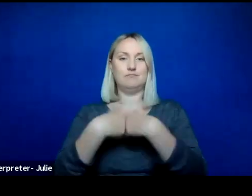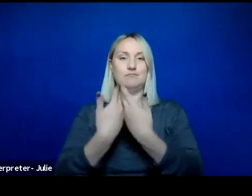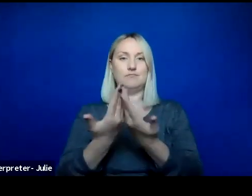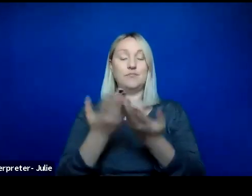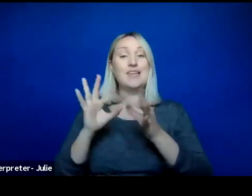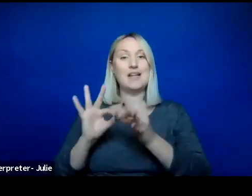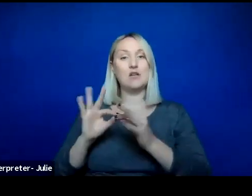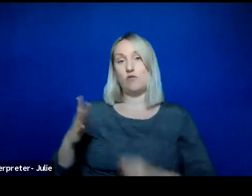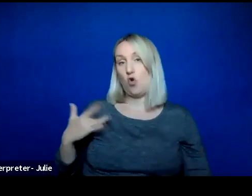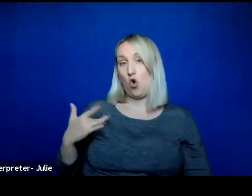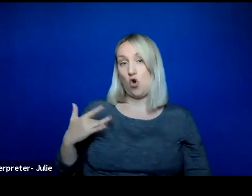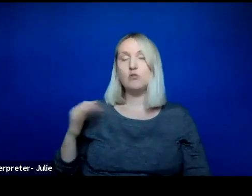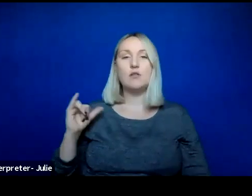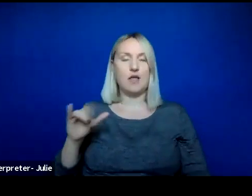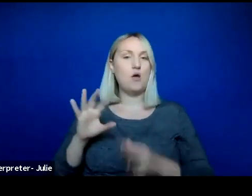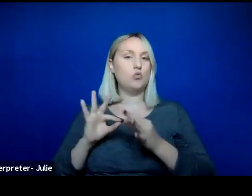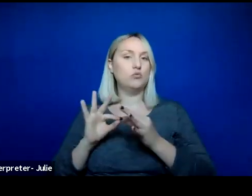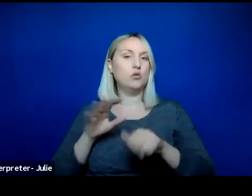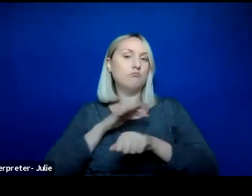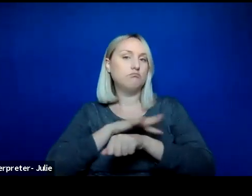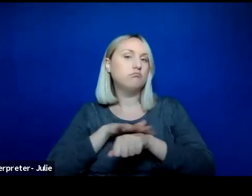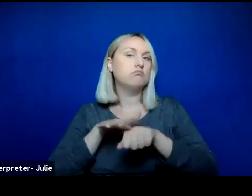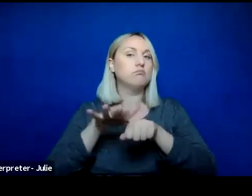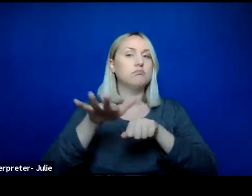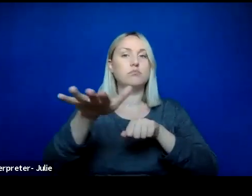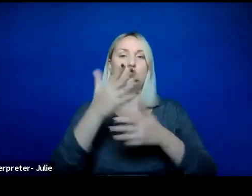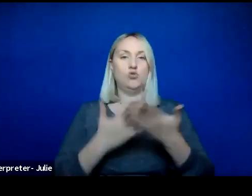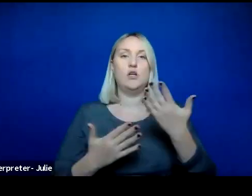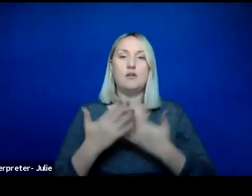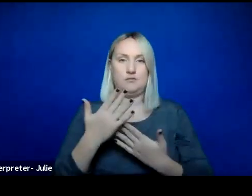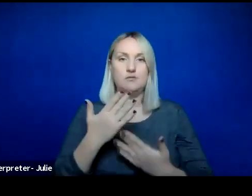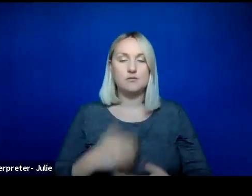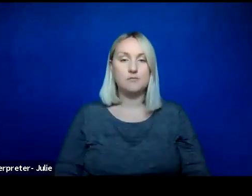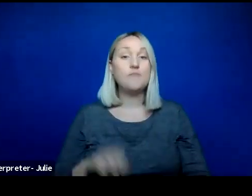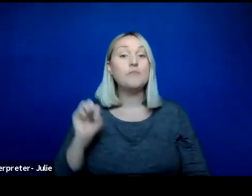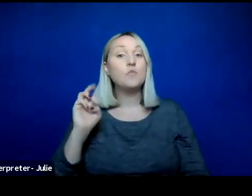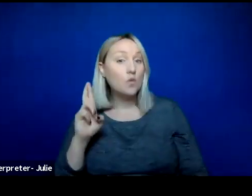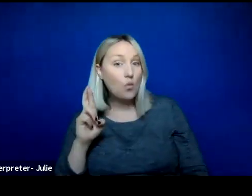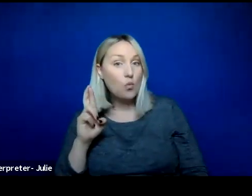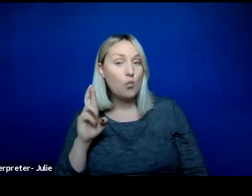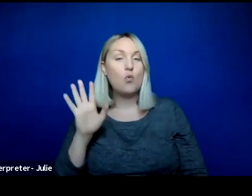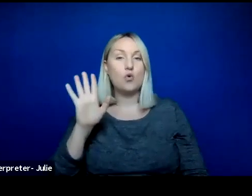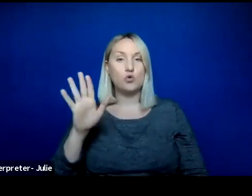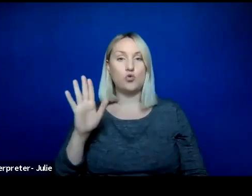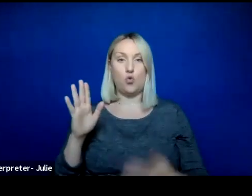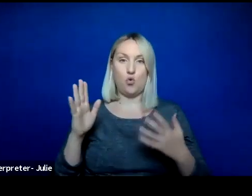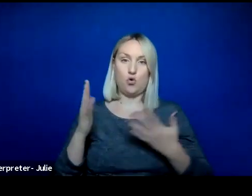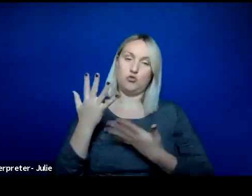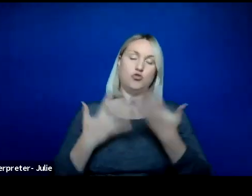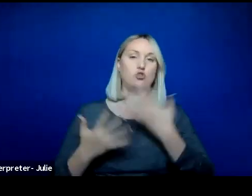heart that might reach out through your hands or through your